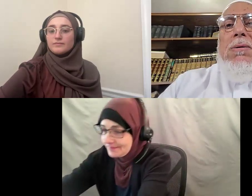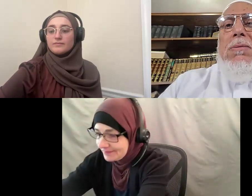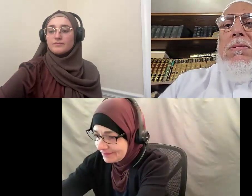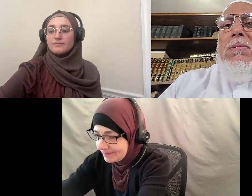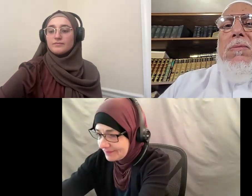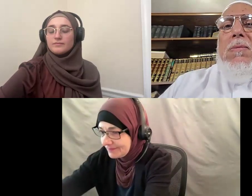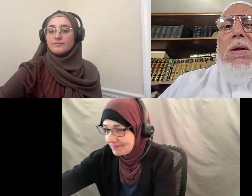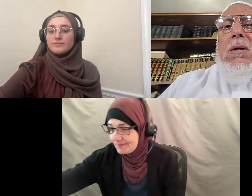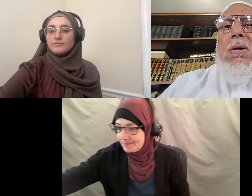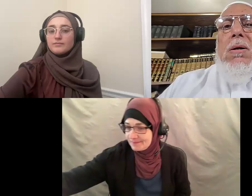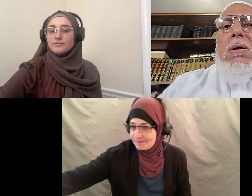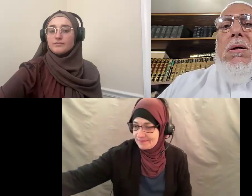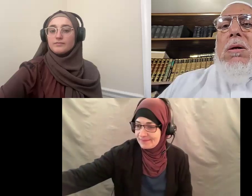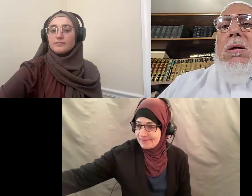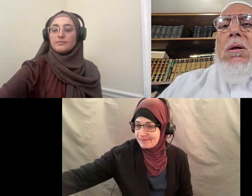Al-Qamar.